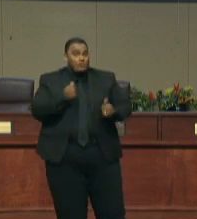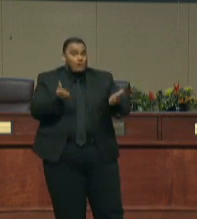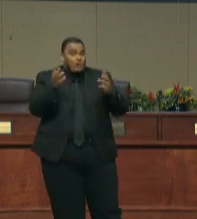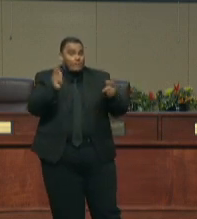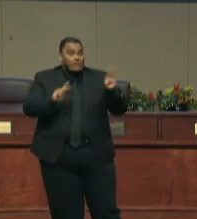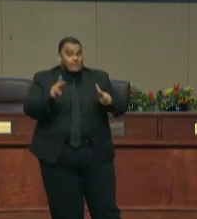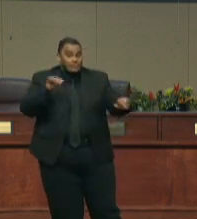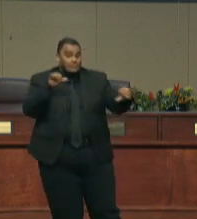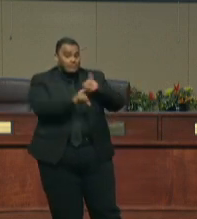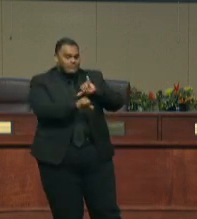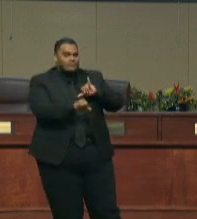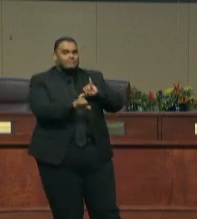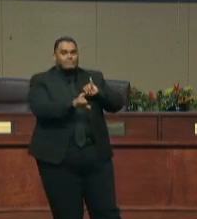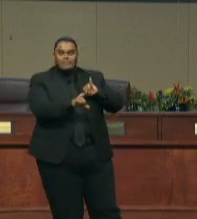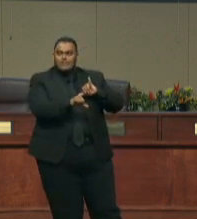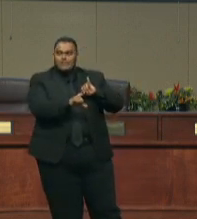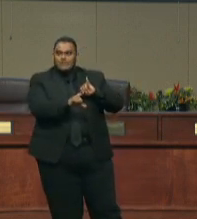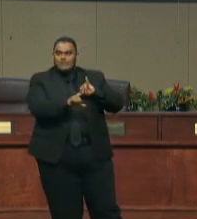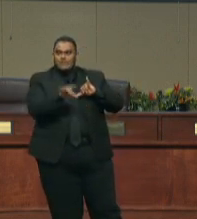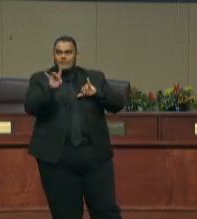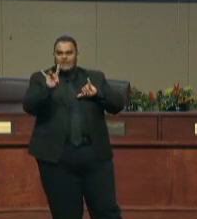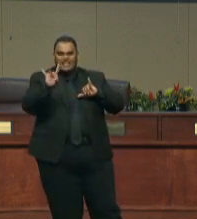county.